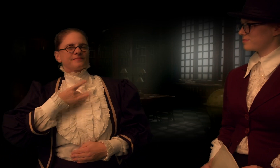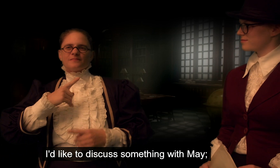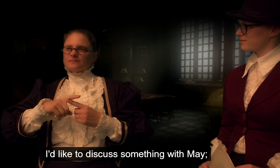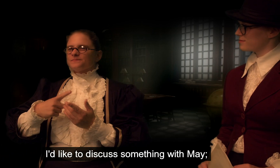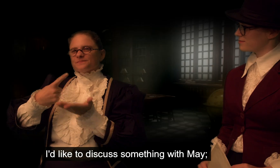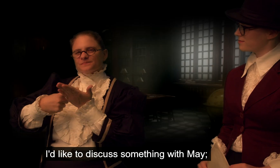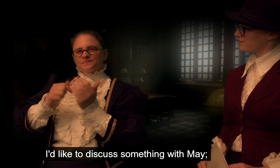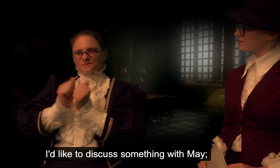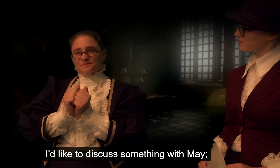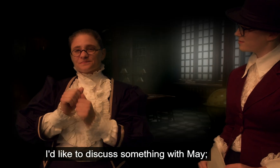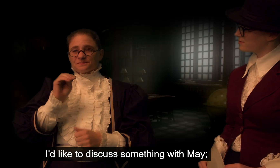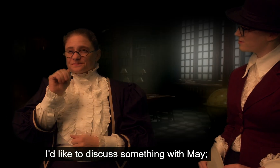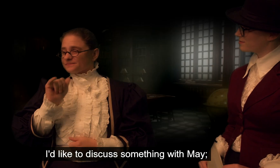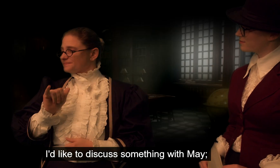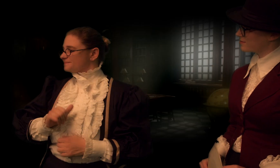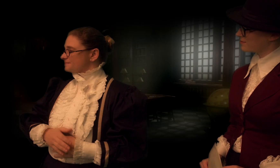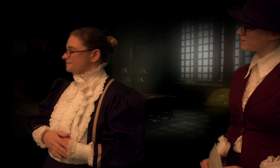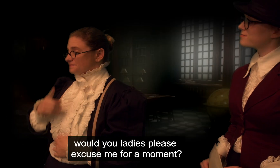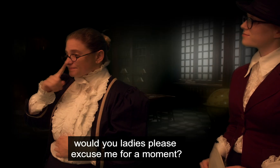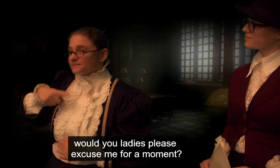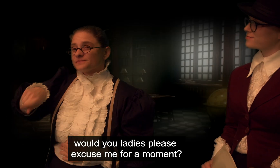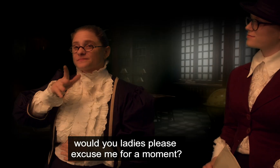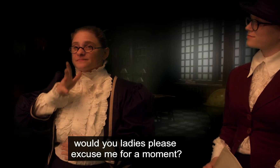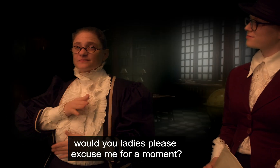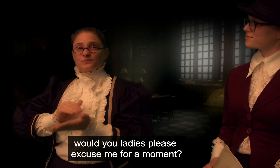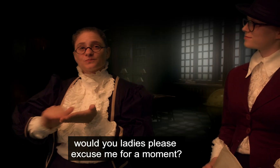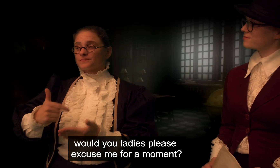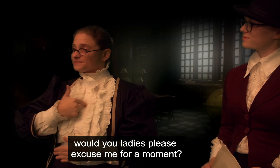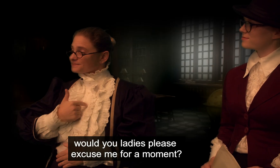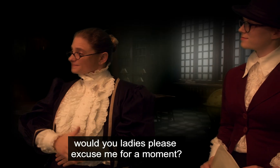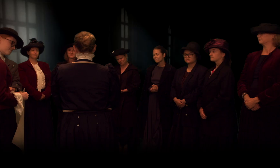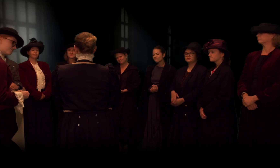I'd like to discuss something with May. Would you ladies please excuse me for a moment?